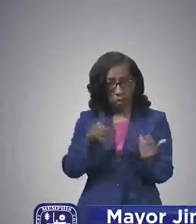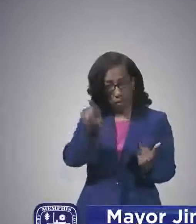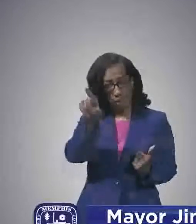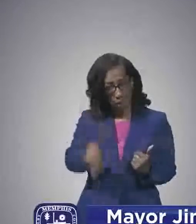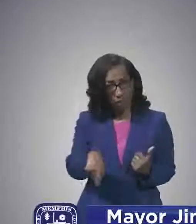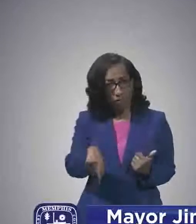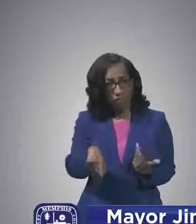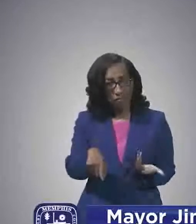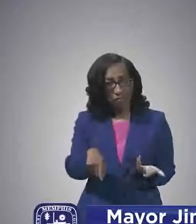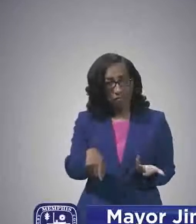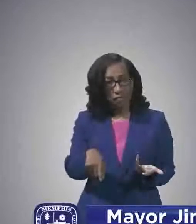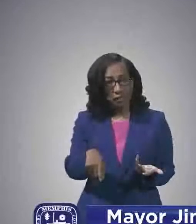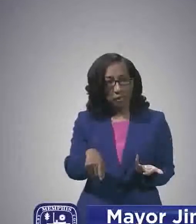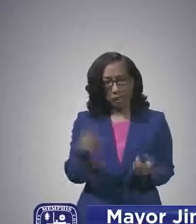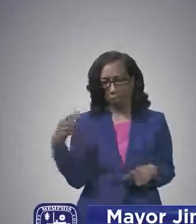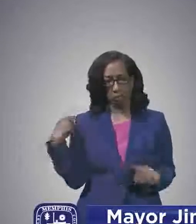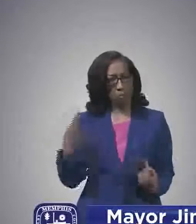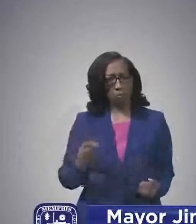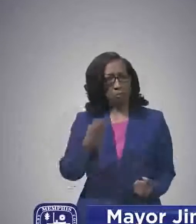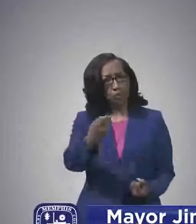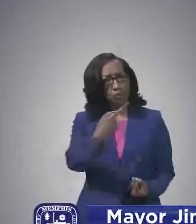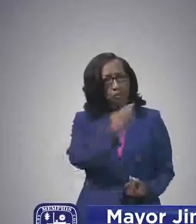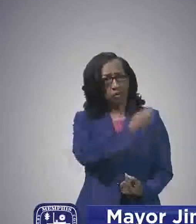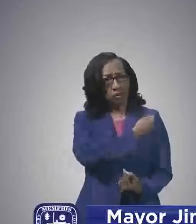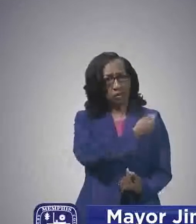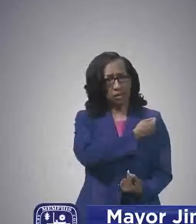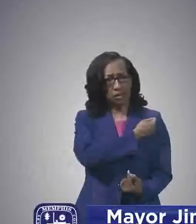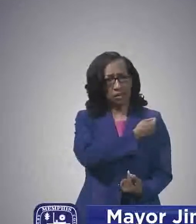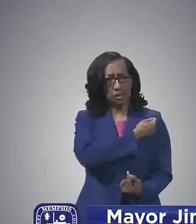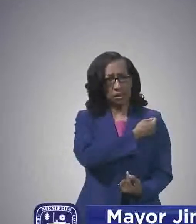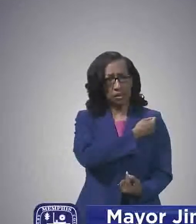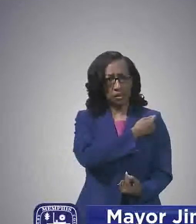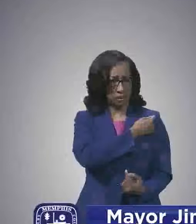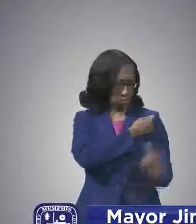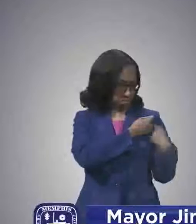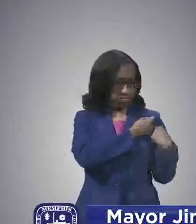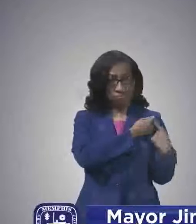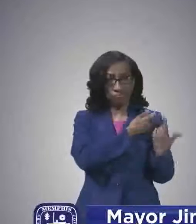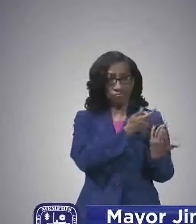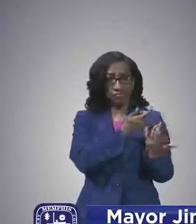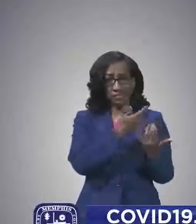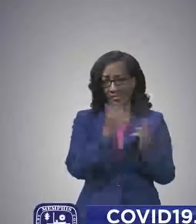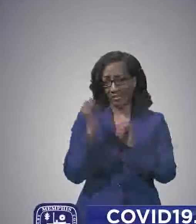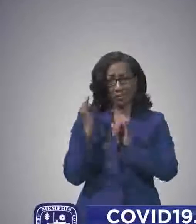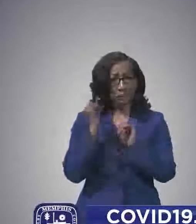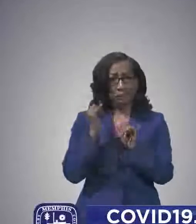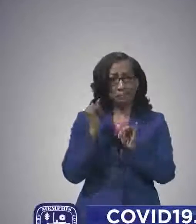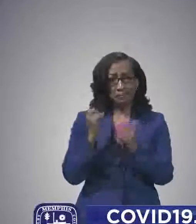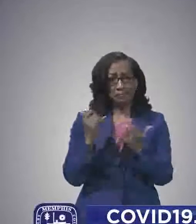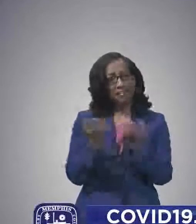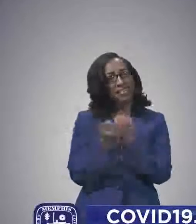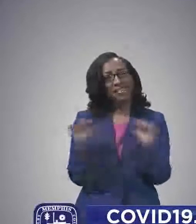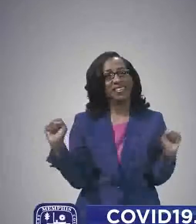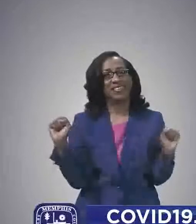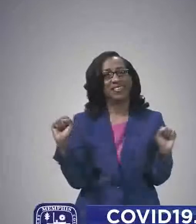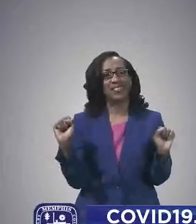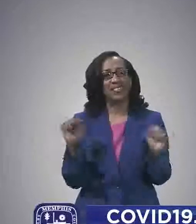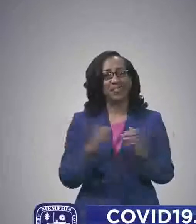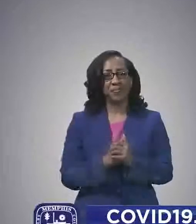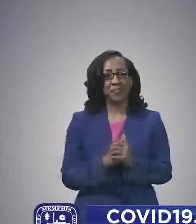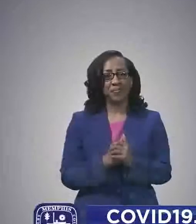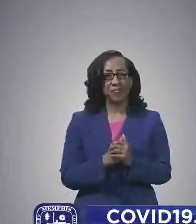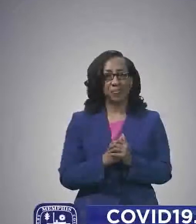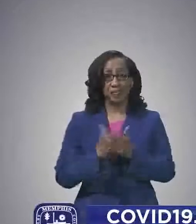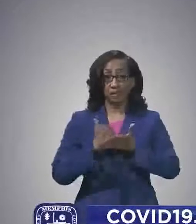required. So you've had them. This vaccine is no different. It's safe, it's